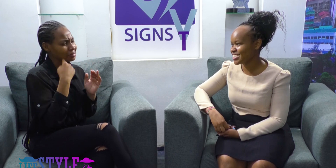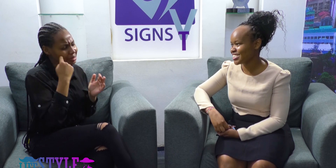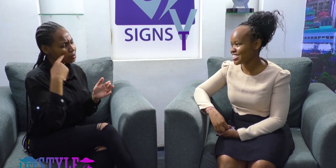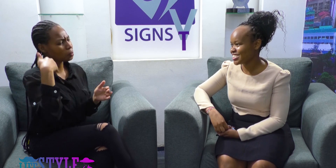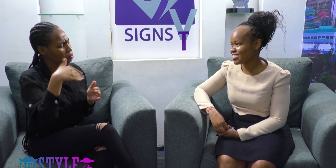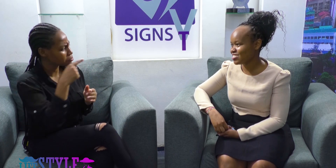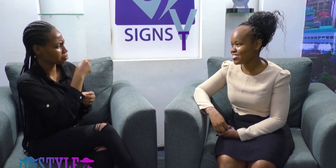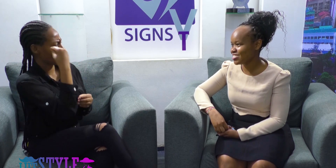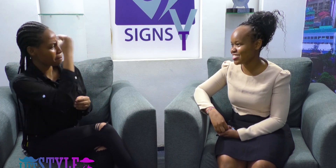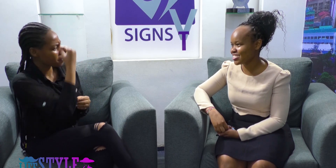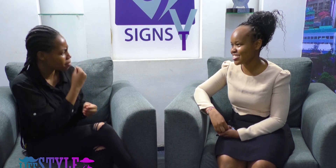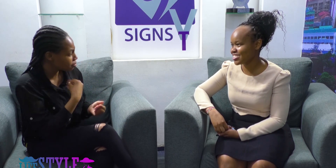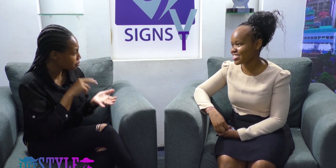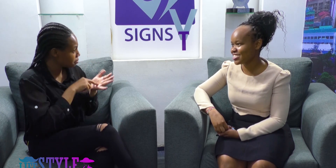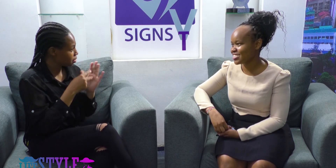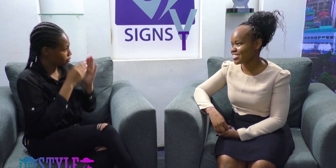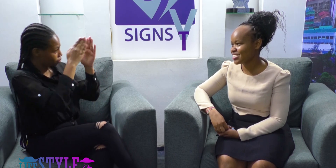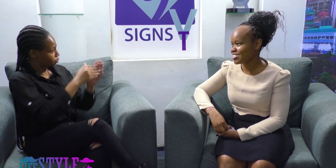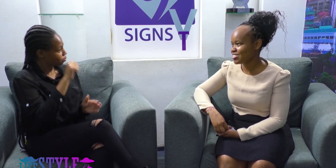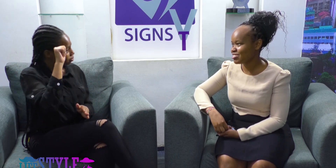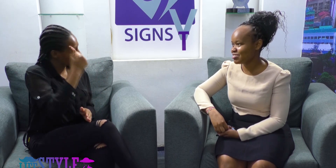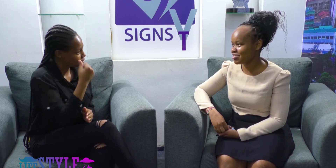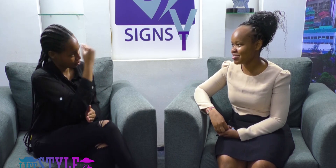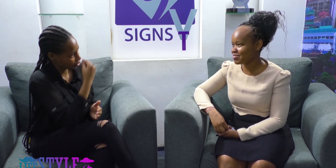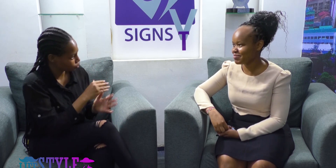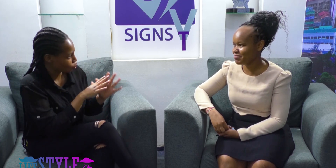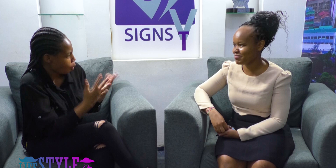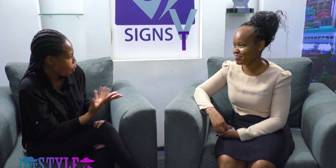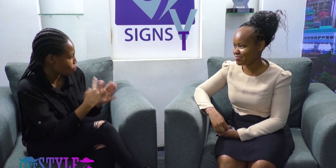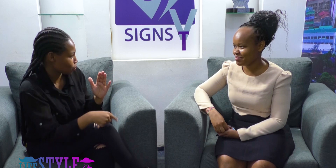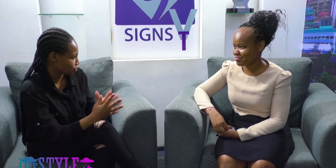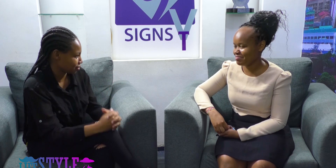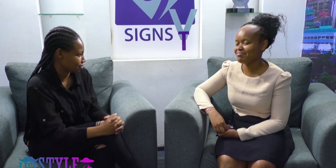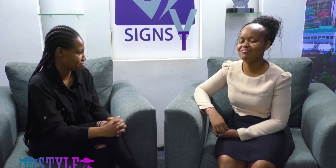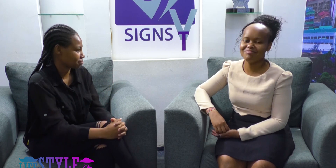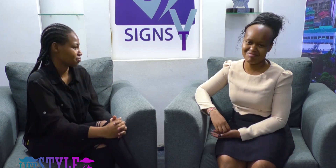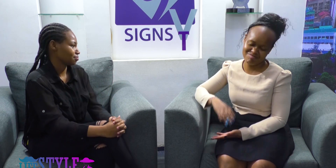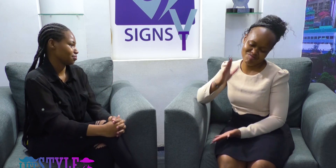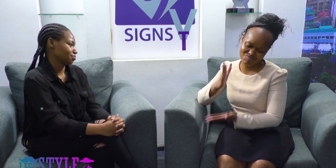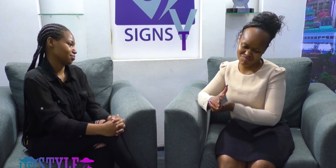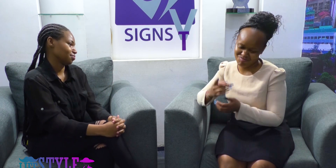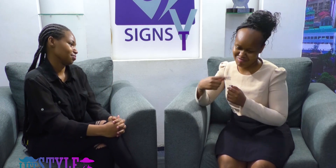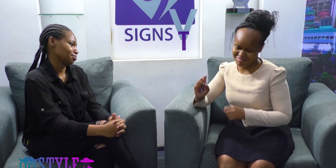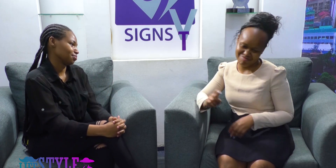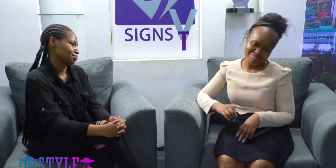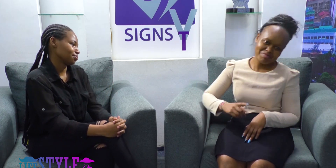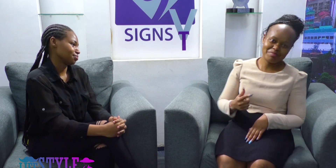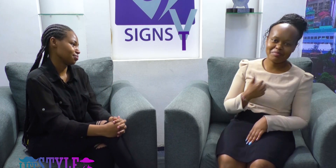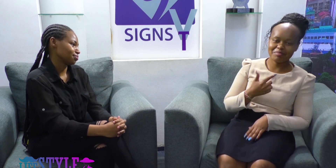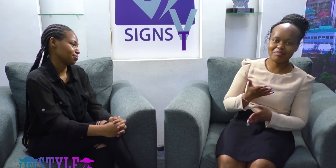I've seen your Instagram and you are a makeup artist, right? You know how to paint someone's faces. Now, how did you learn about that?